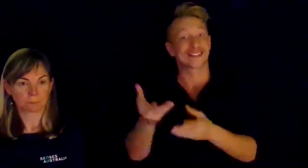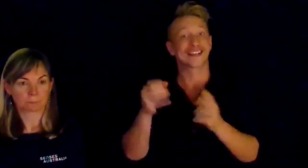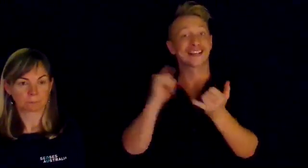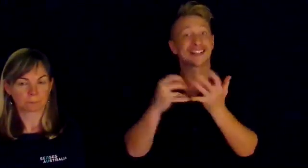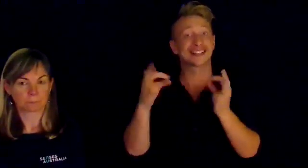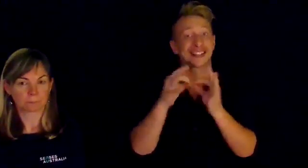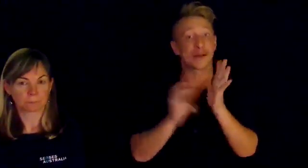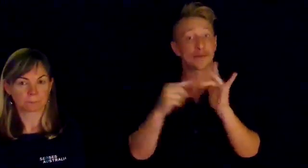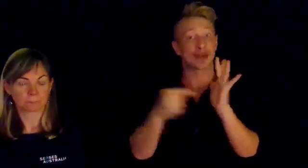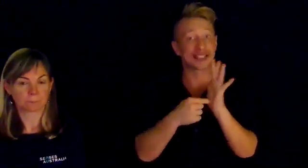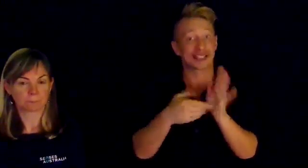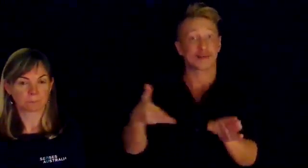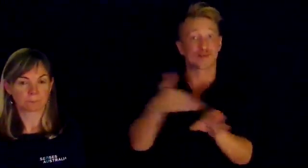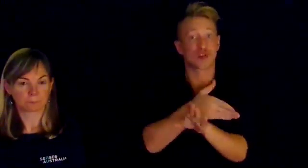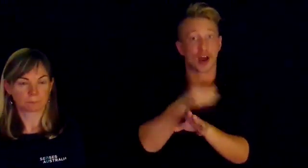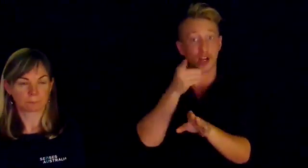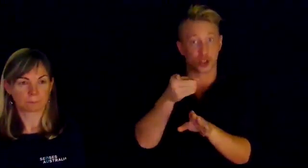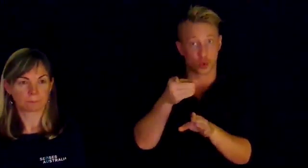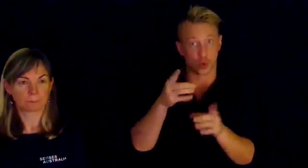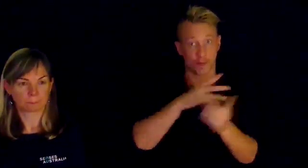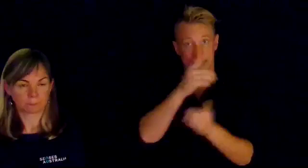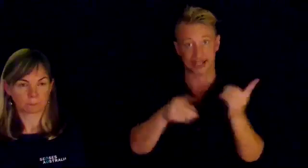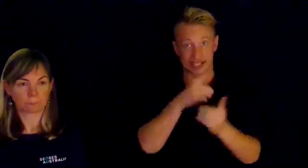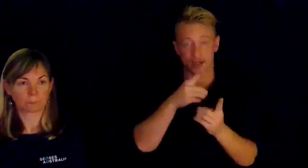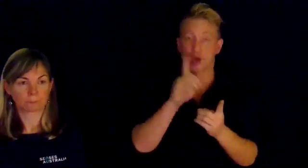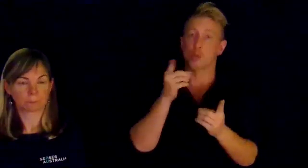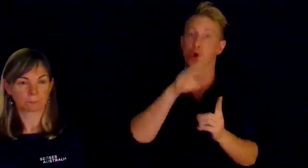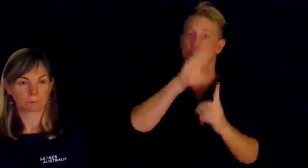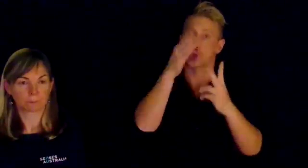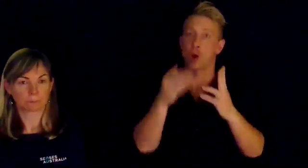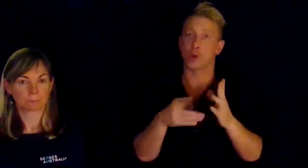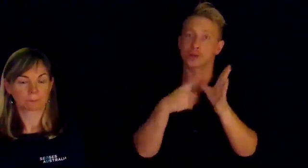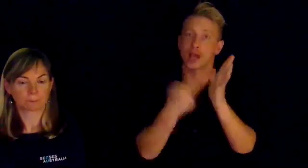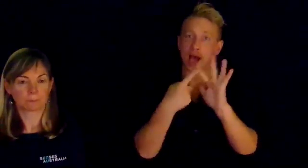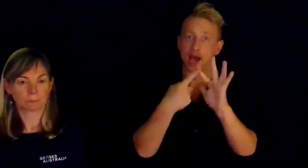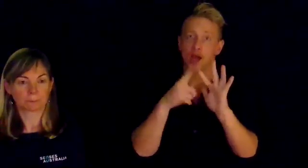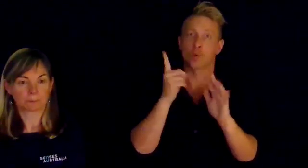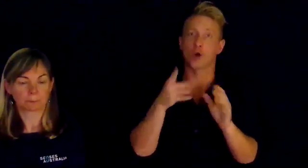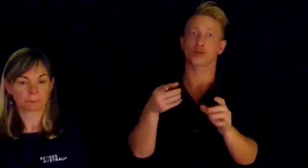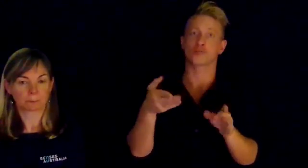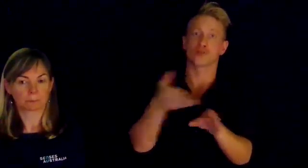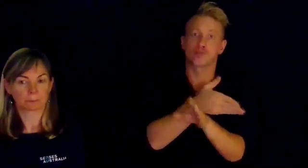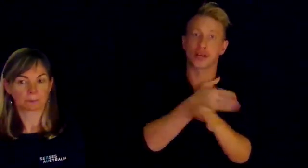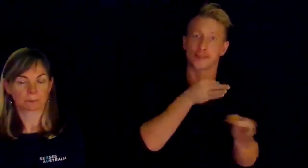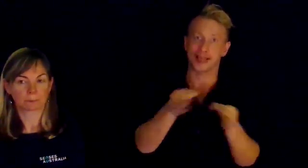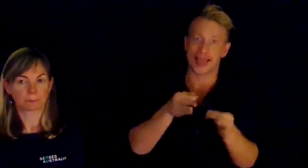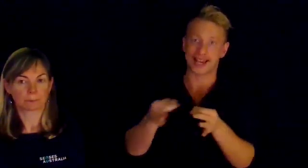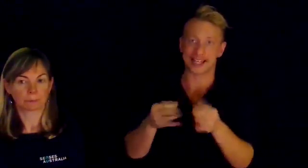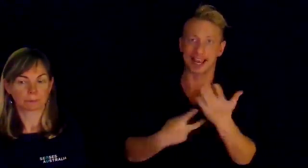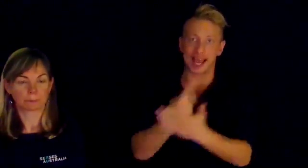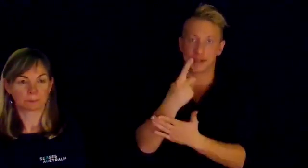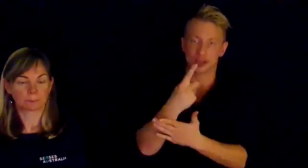what your goals are, what pre-planning we did, what your goals are, what sort of supports will